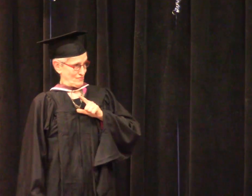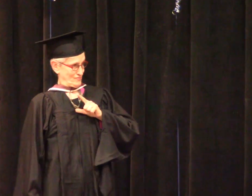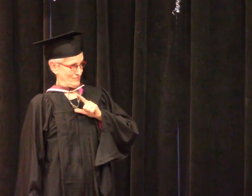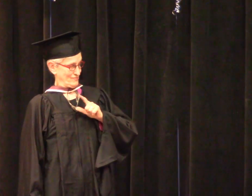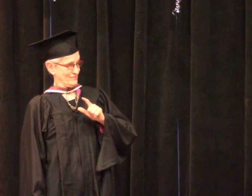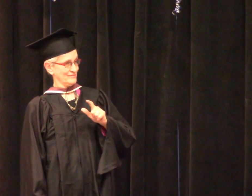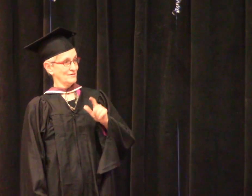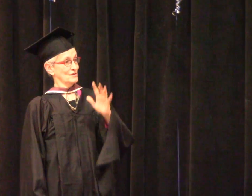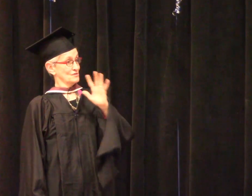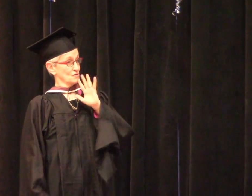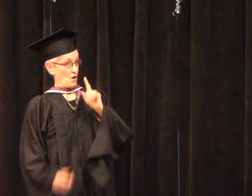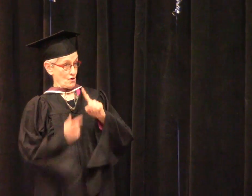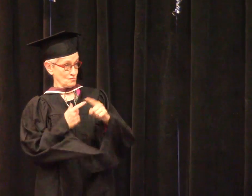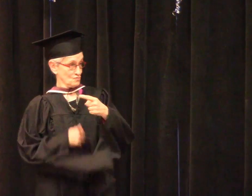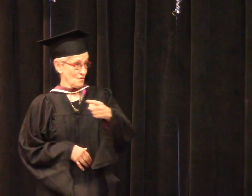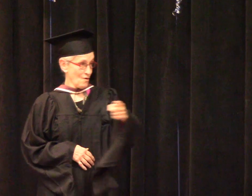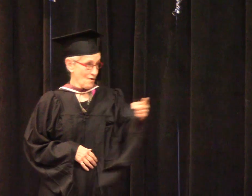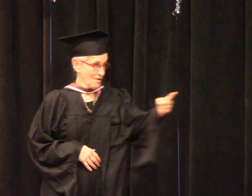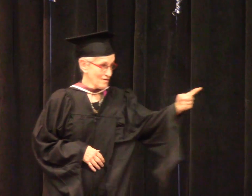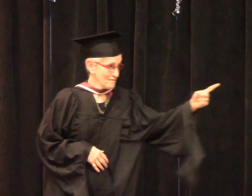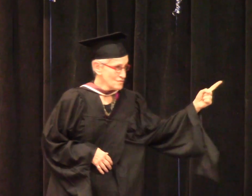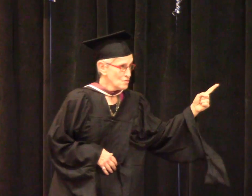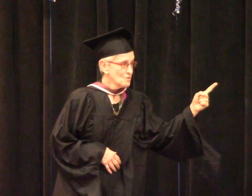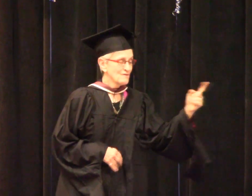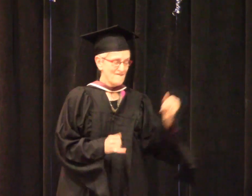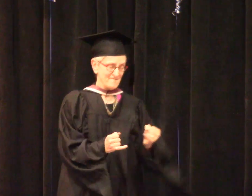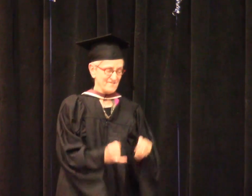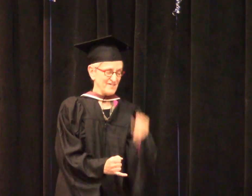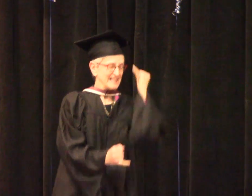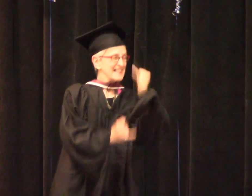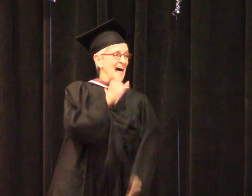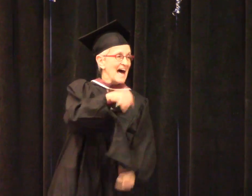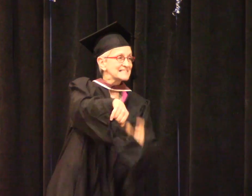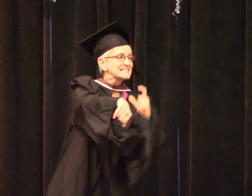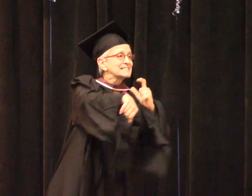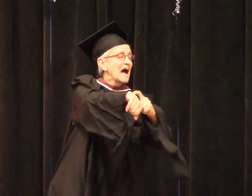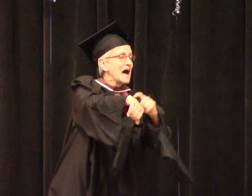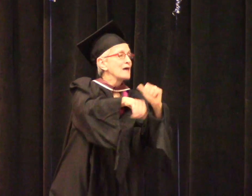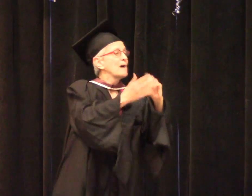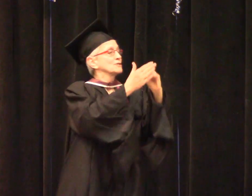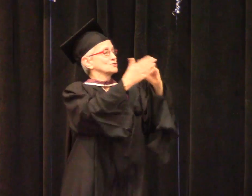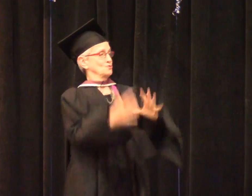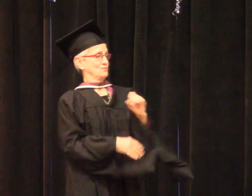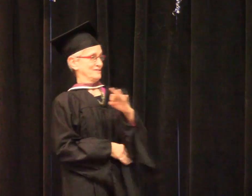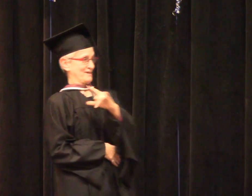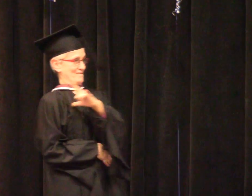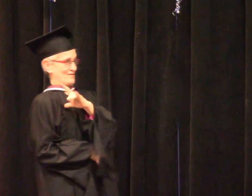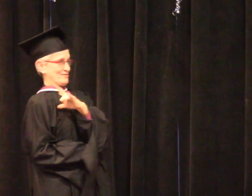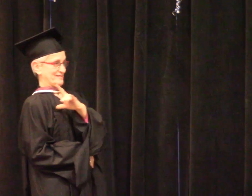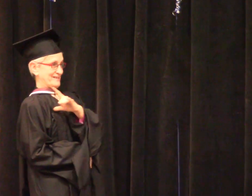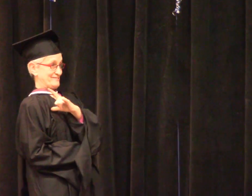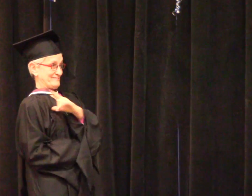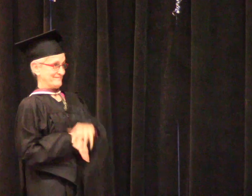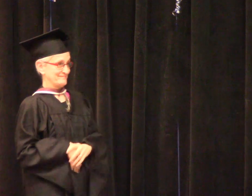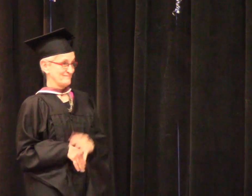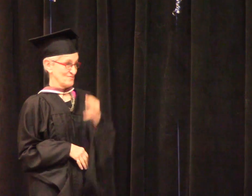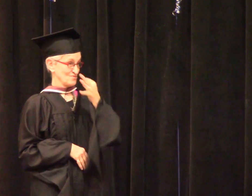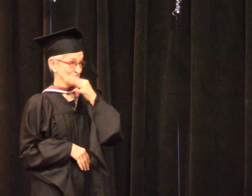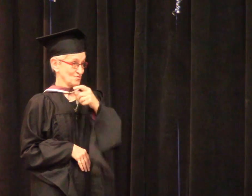So now it is my turn. My turn to talk to all of you seniors for the very last time before you